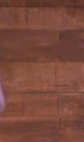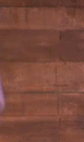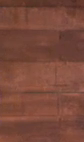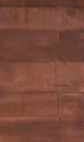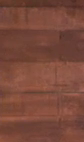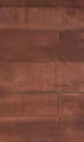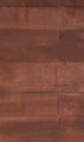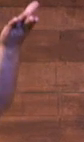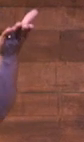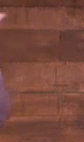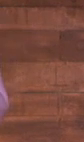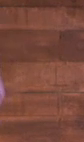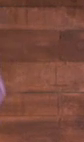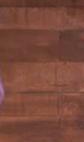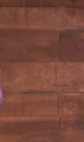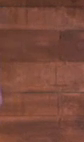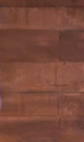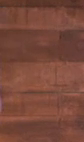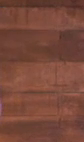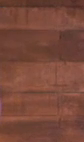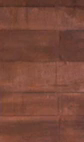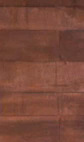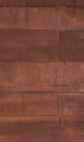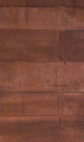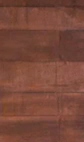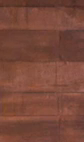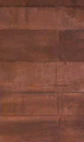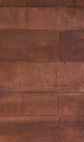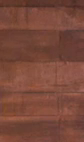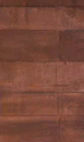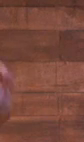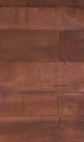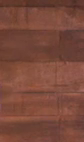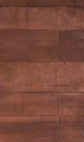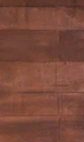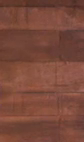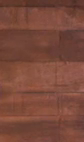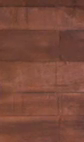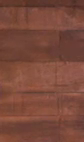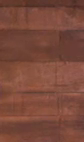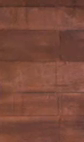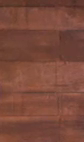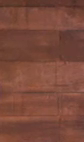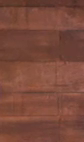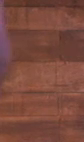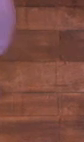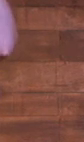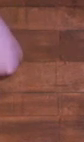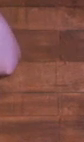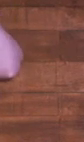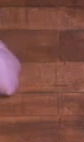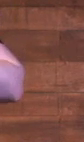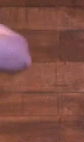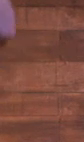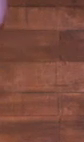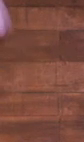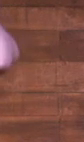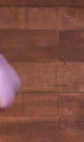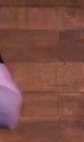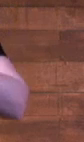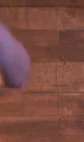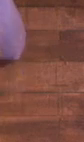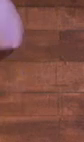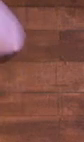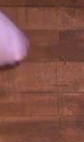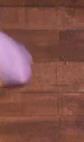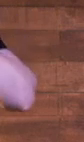Christ, reflecting the love and the mercy that God has given us through his son Jesus